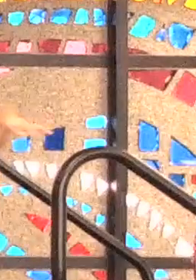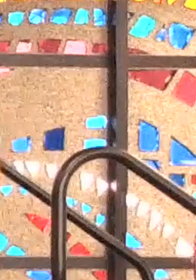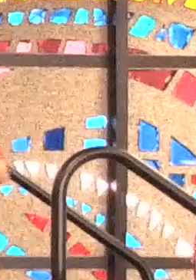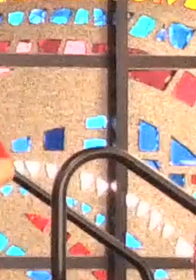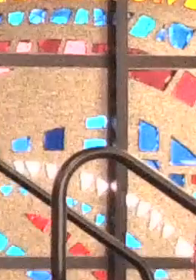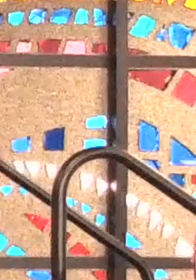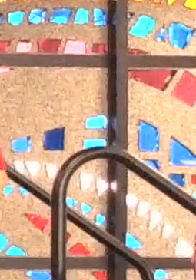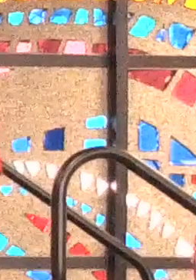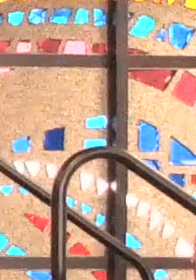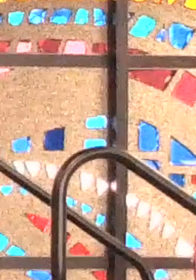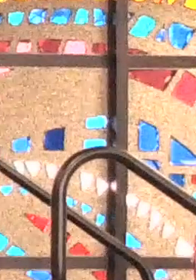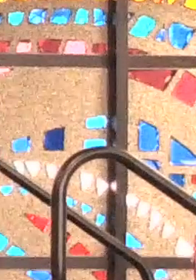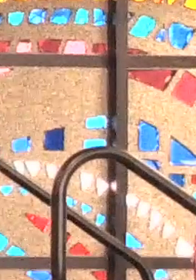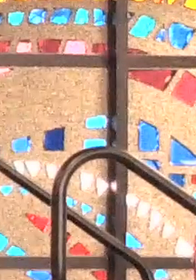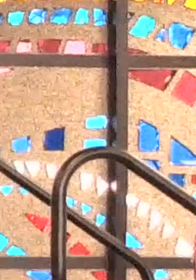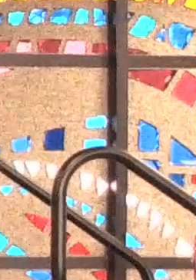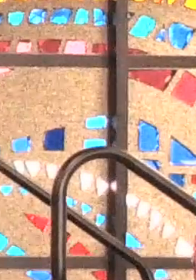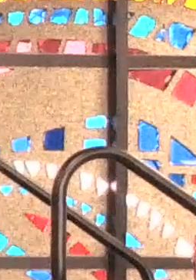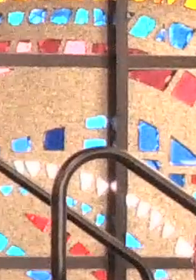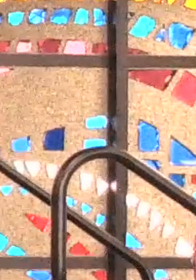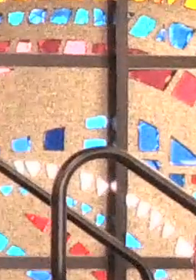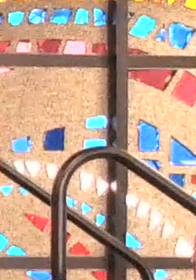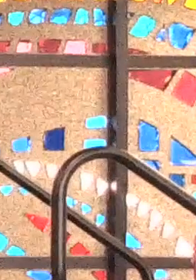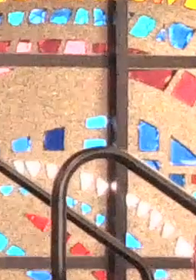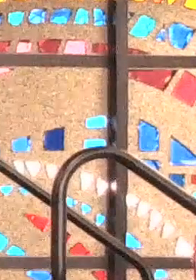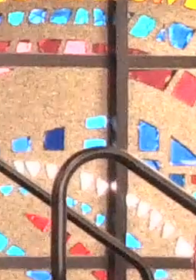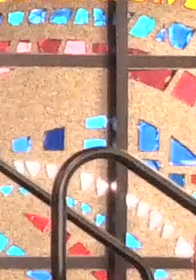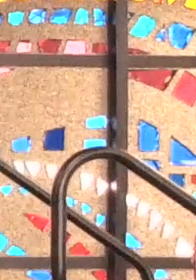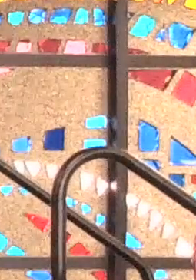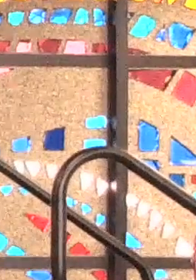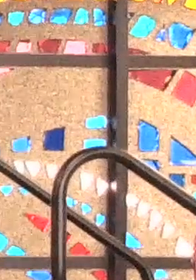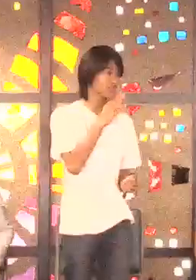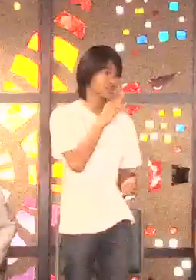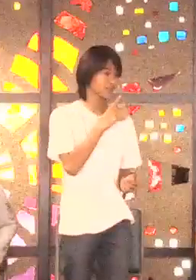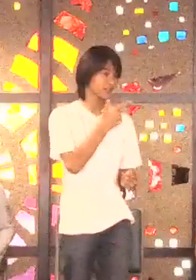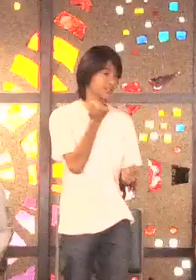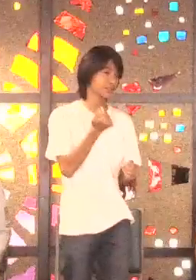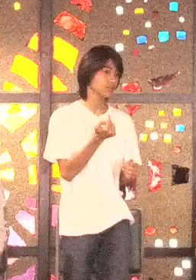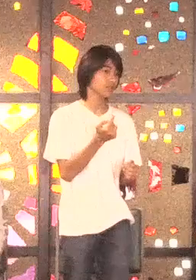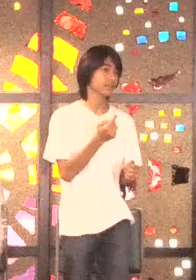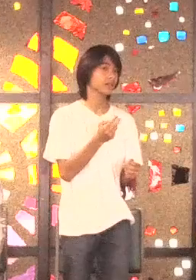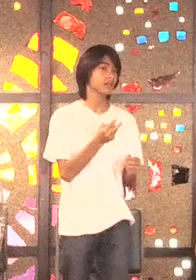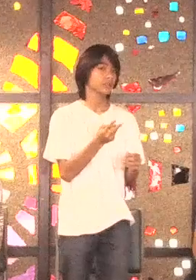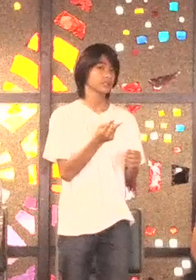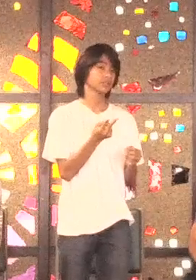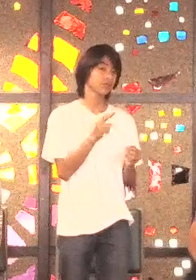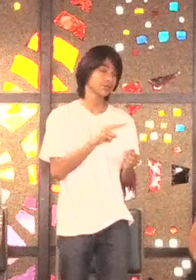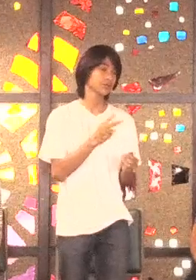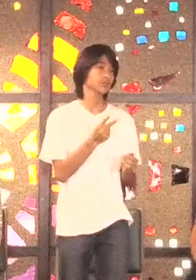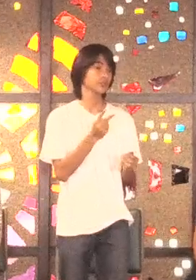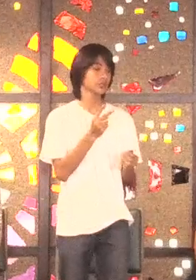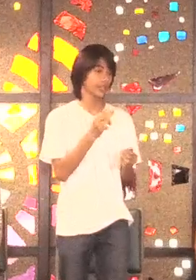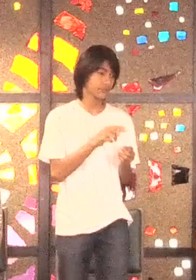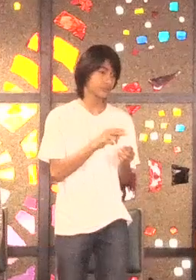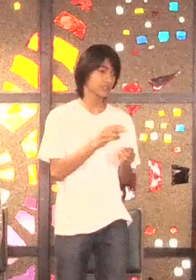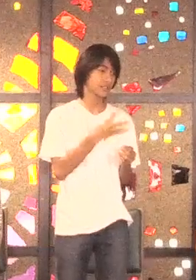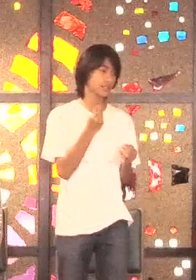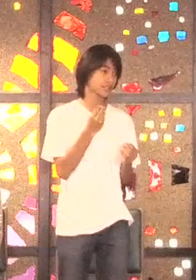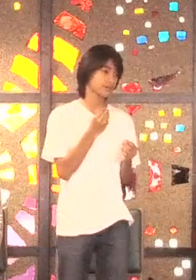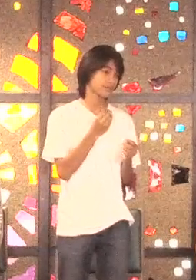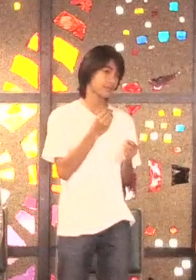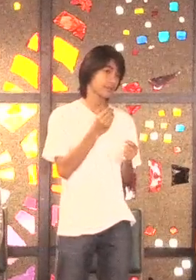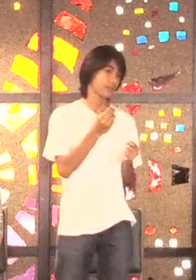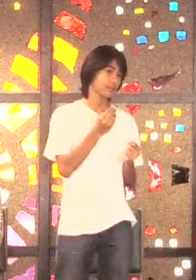That parents means the car people rocking down the road. Okay. And it's a frustration because I have to like switch between two